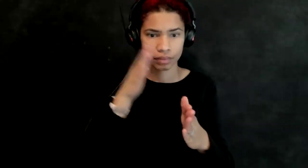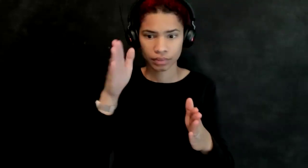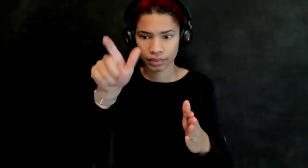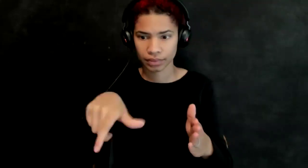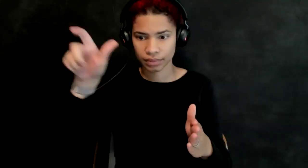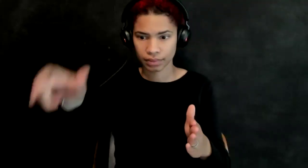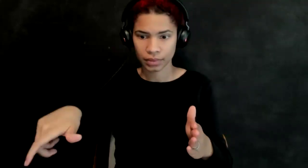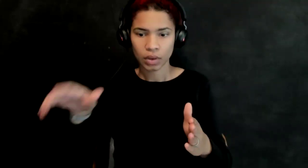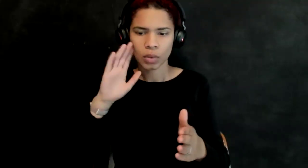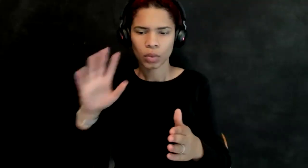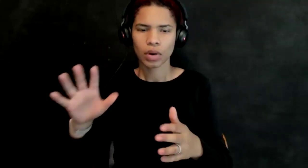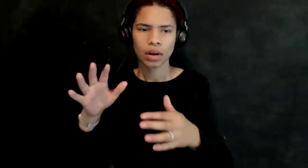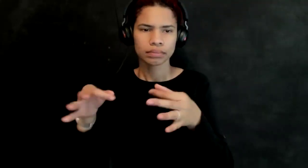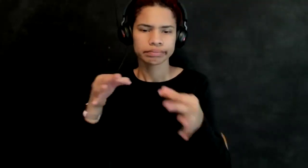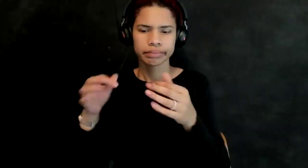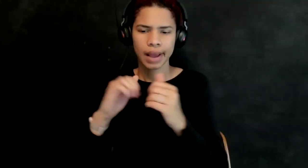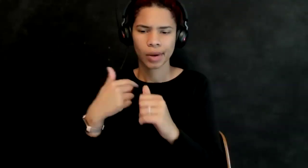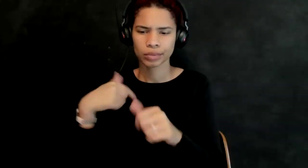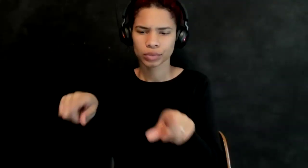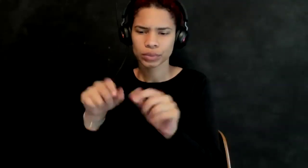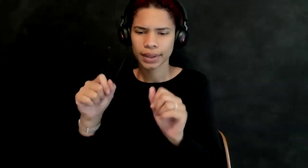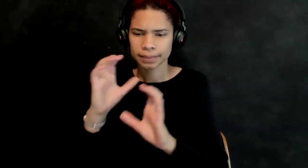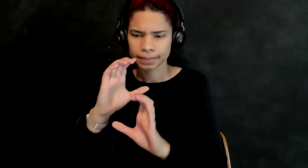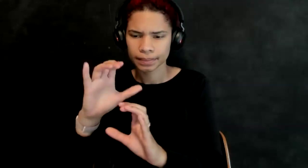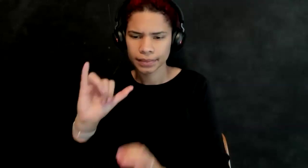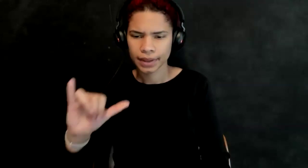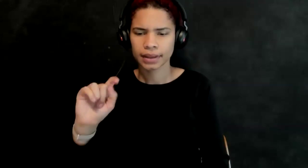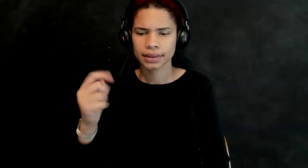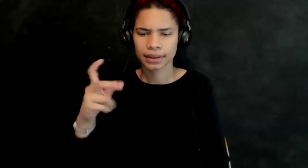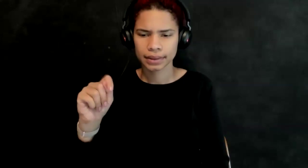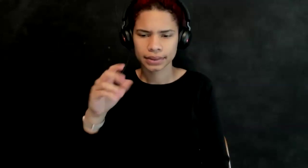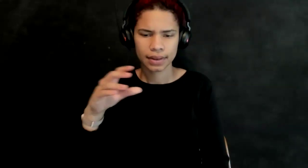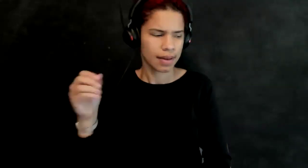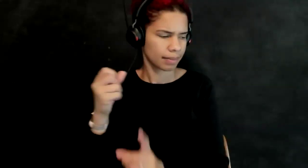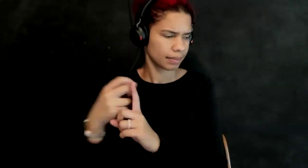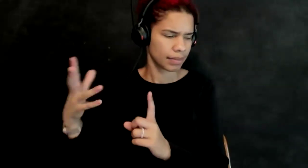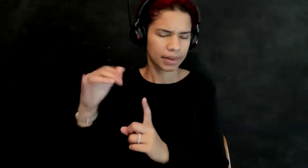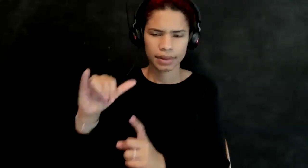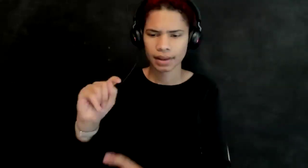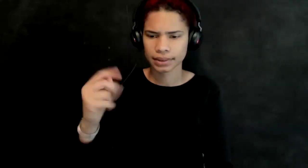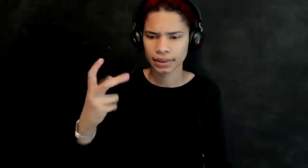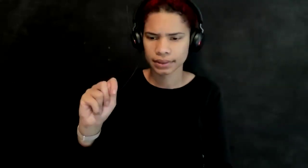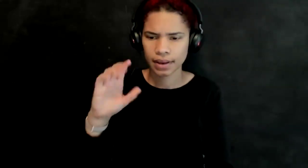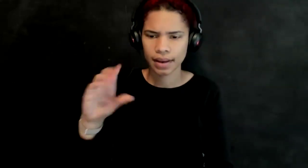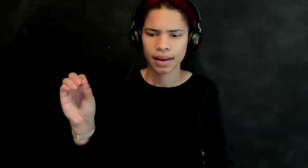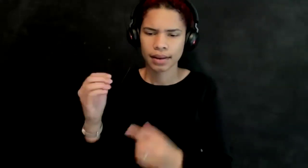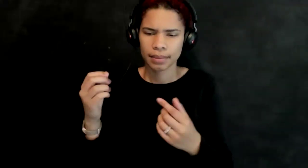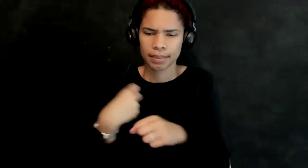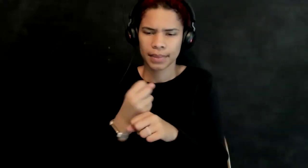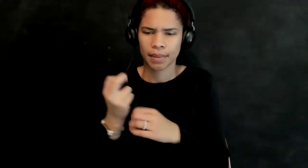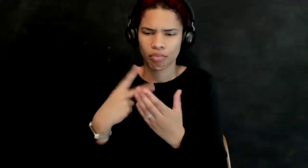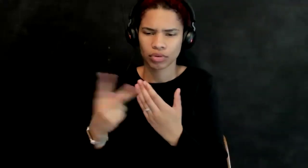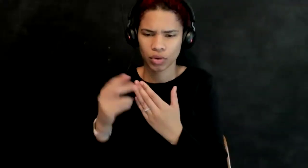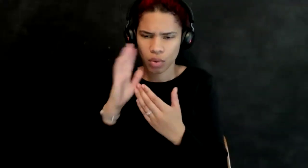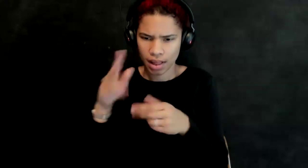can explore the text and expand on the text and create a project that allows your students to demonstrate understanding through